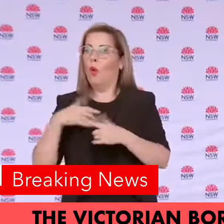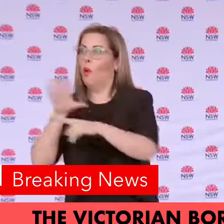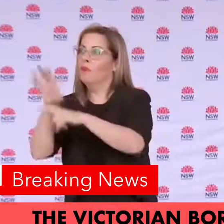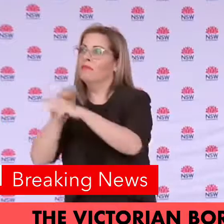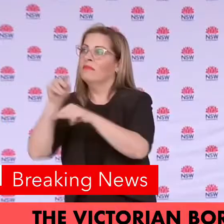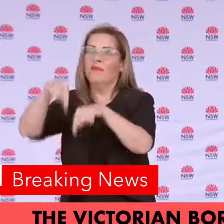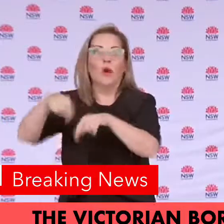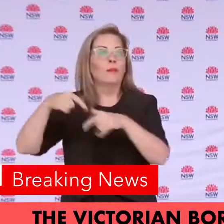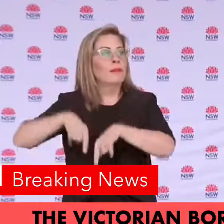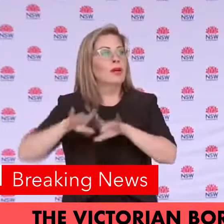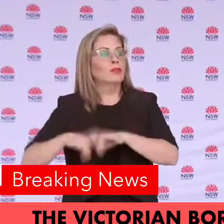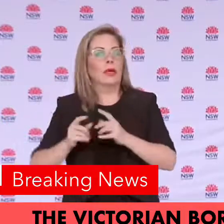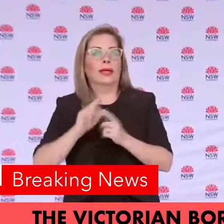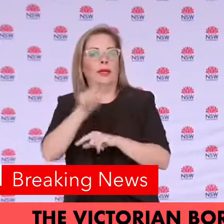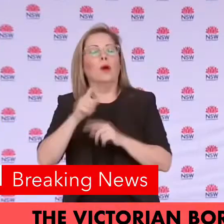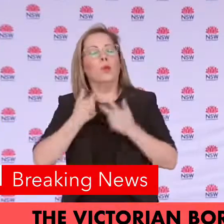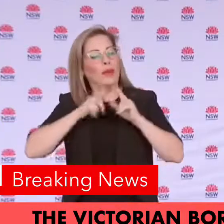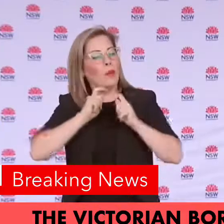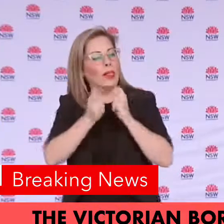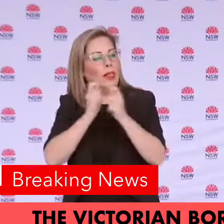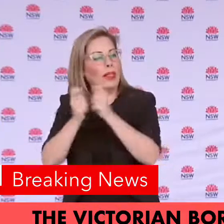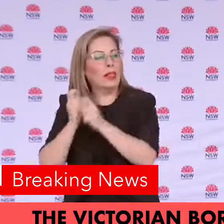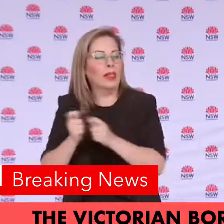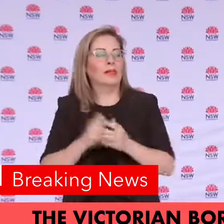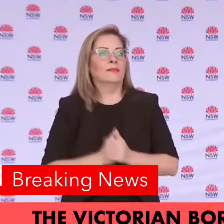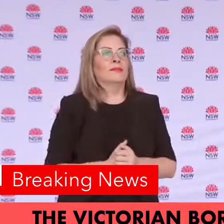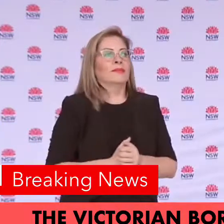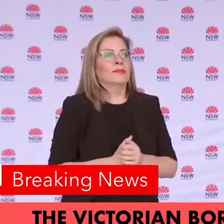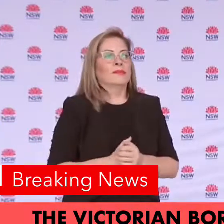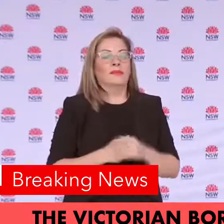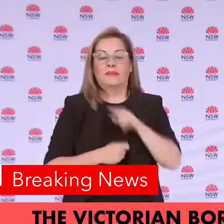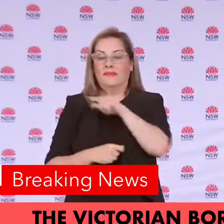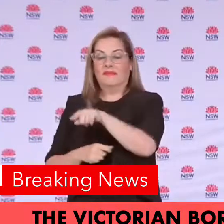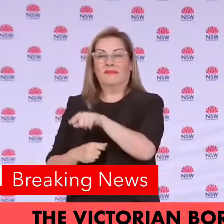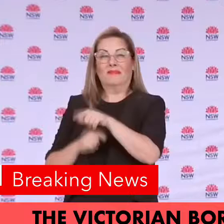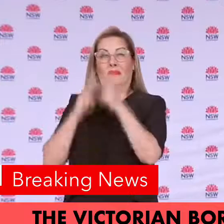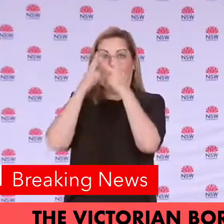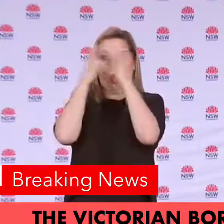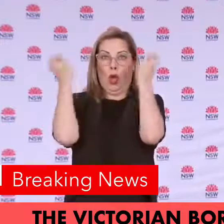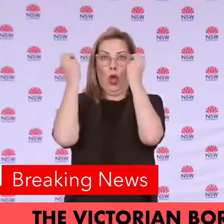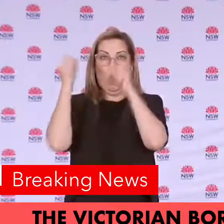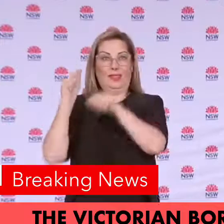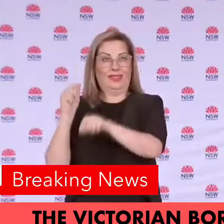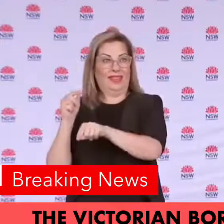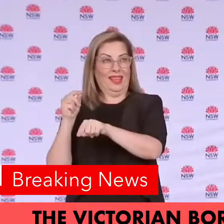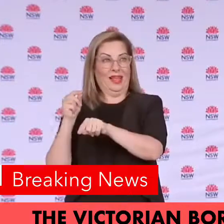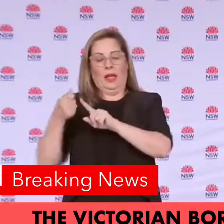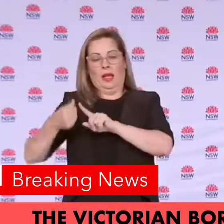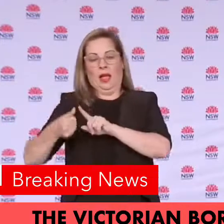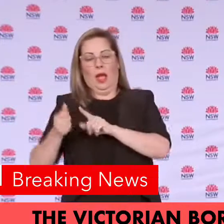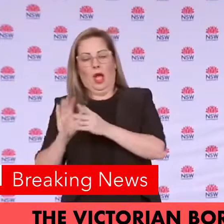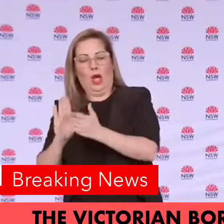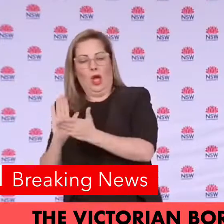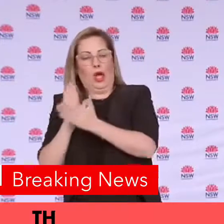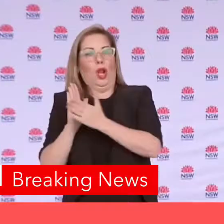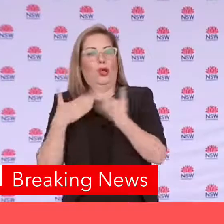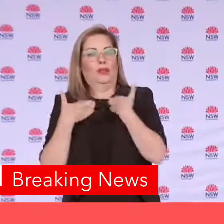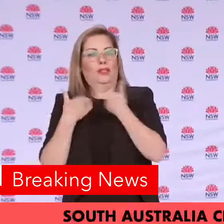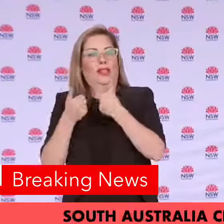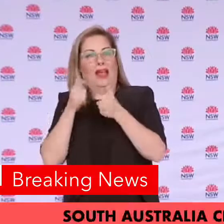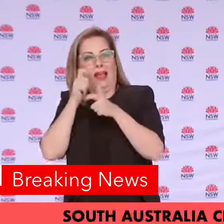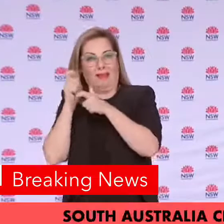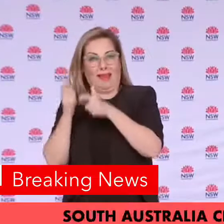today. A close workplace contact of this healthcare worker has come